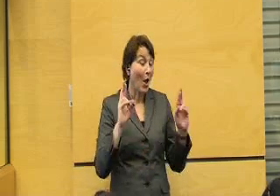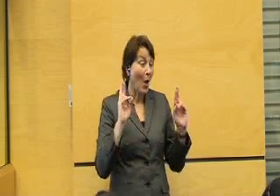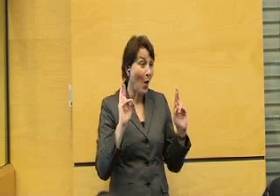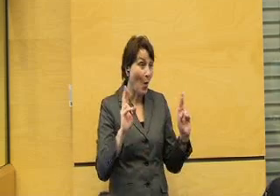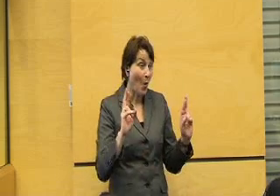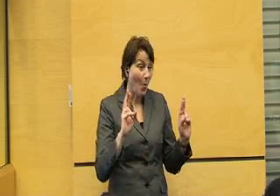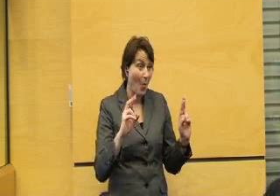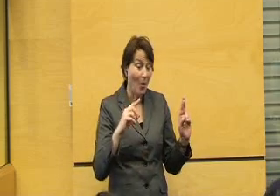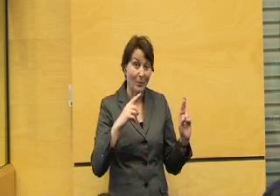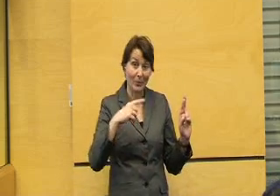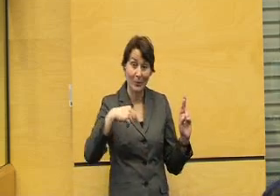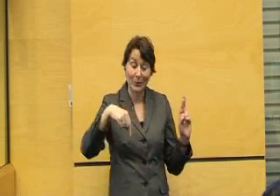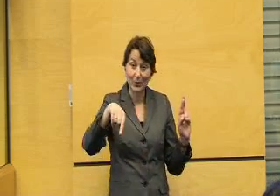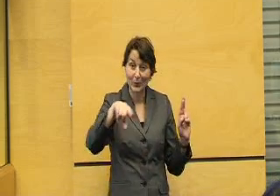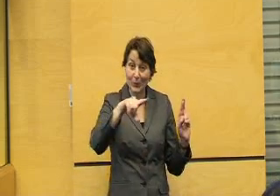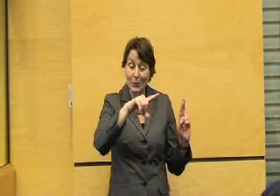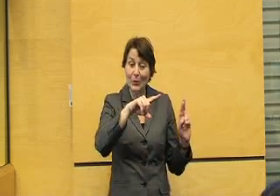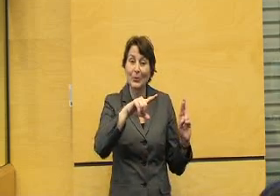very